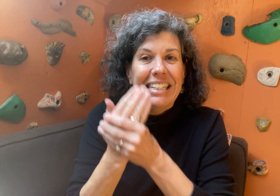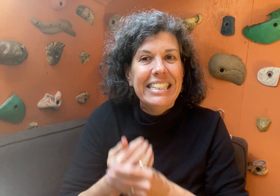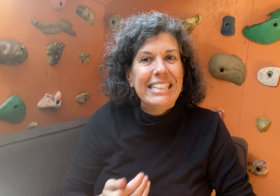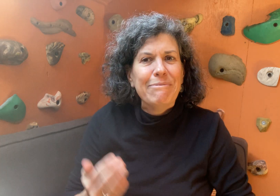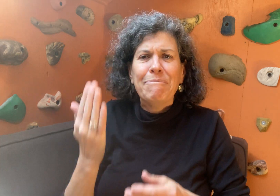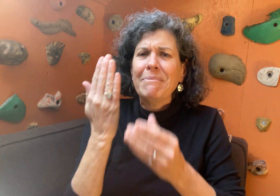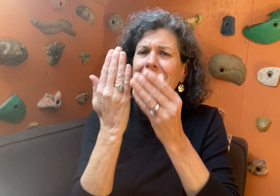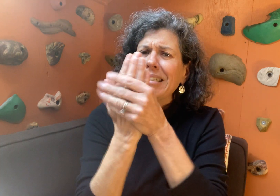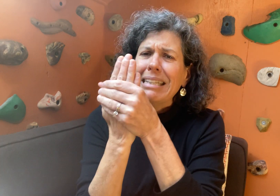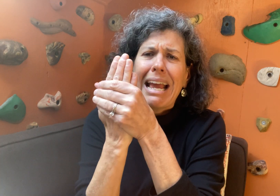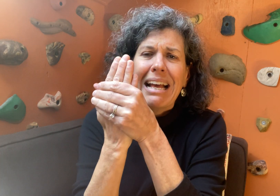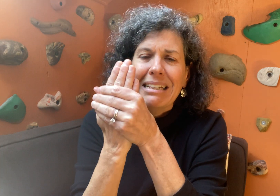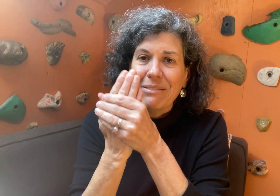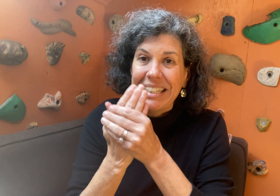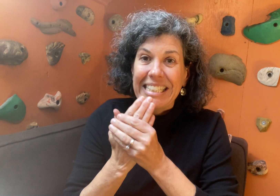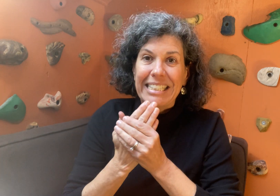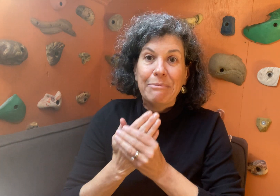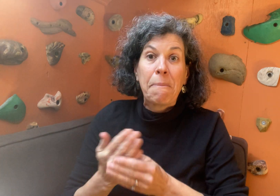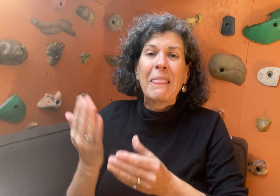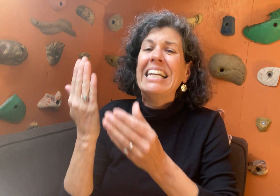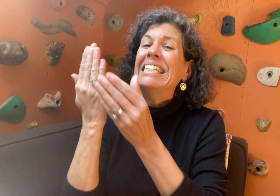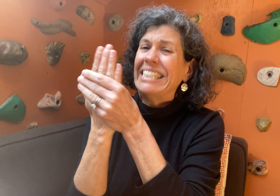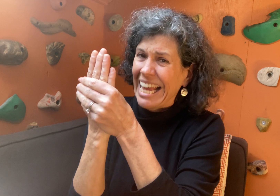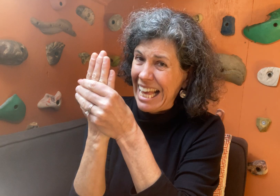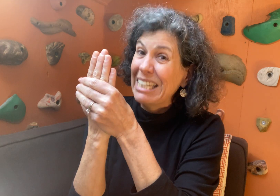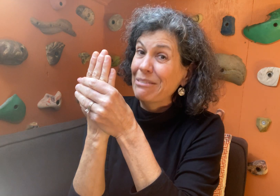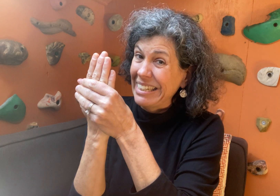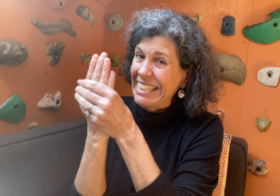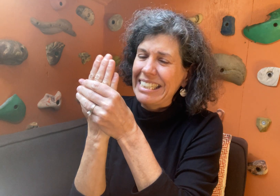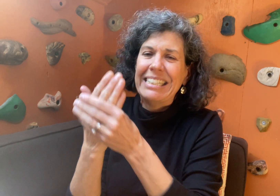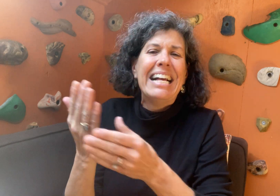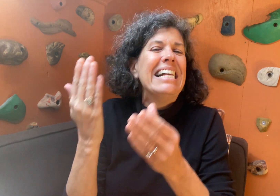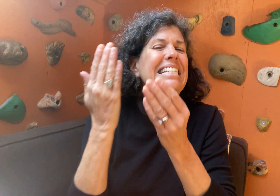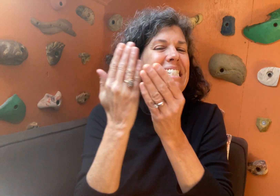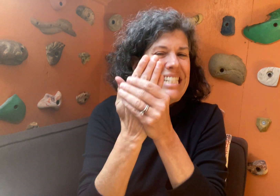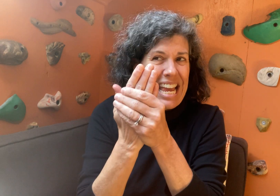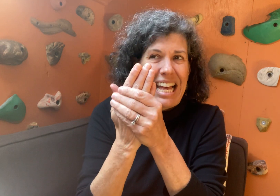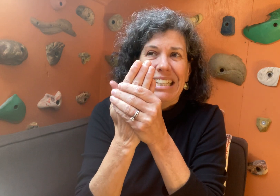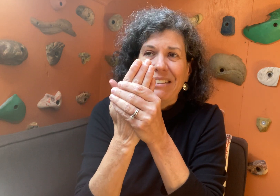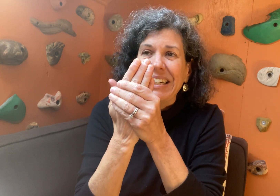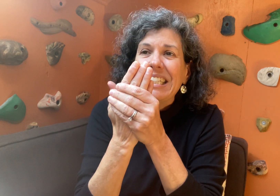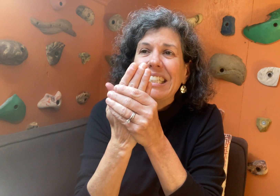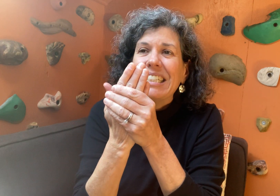sandwich, sandwich, sandwich. Sandwich,